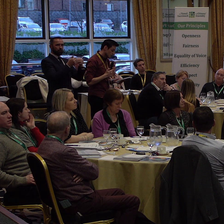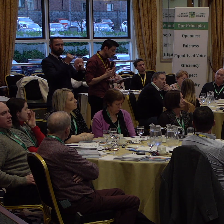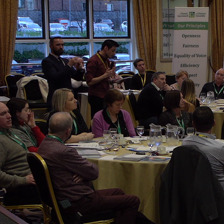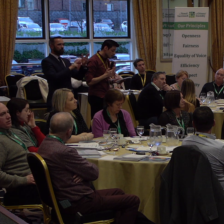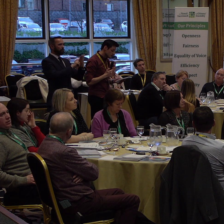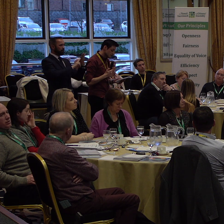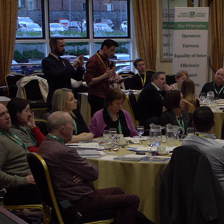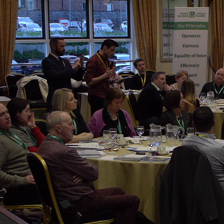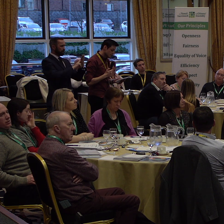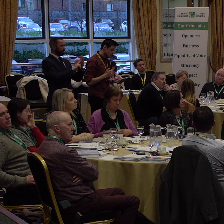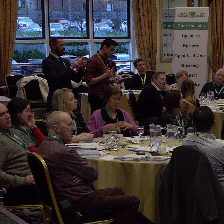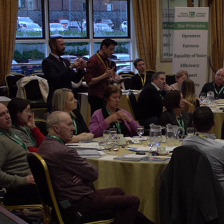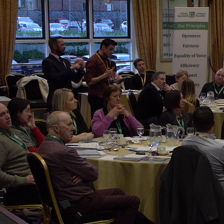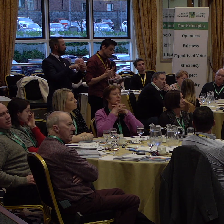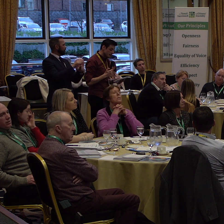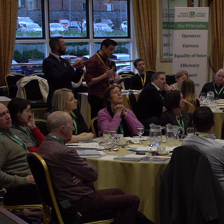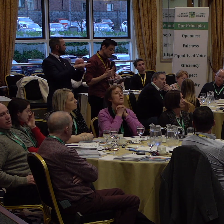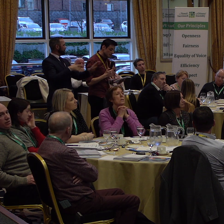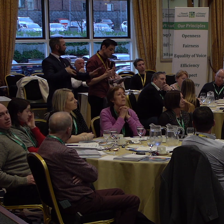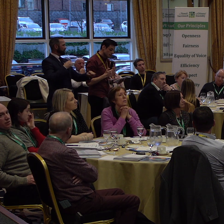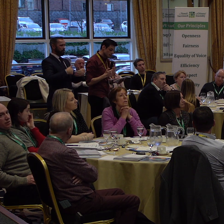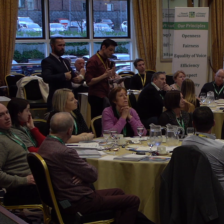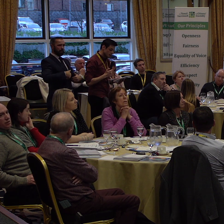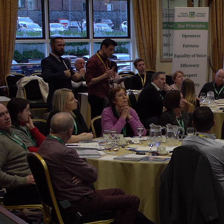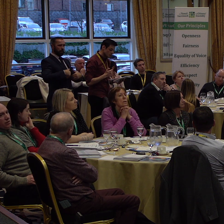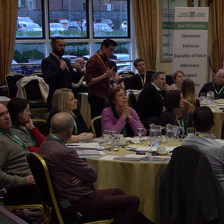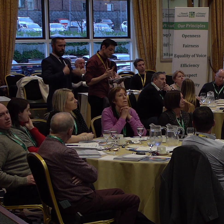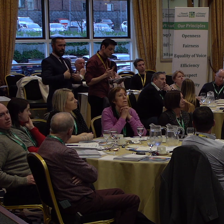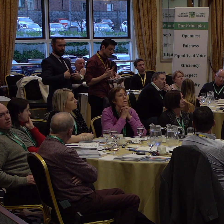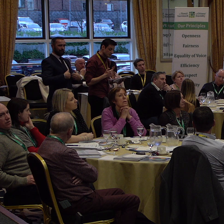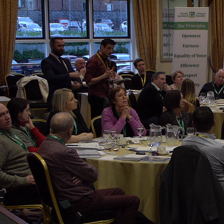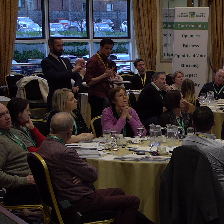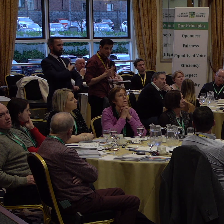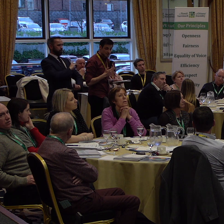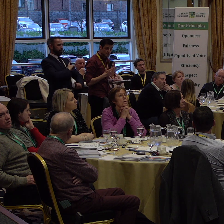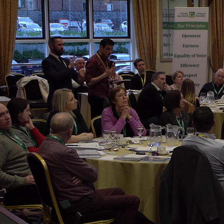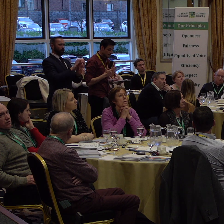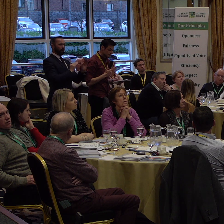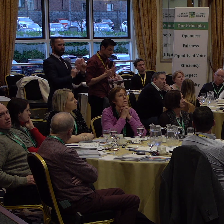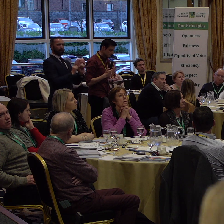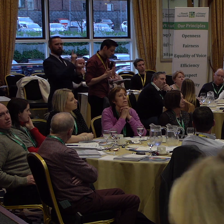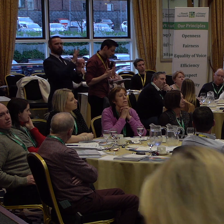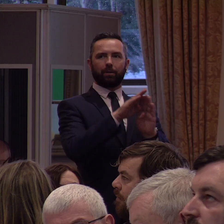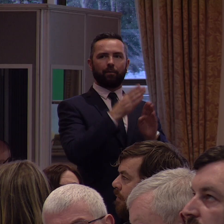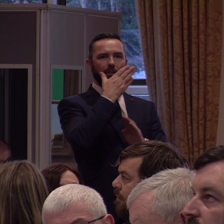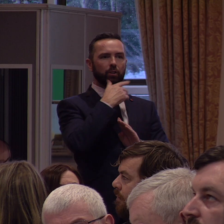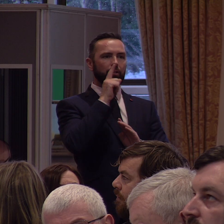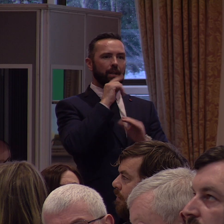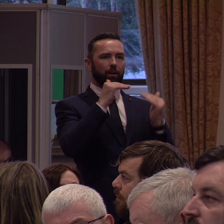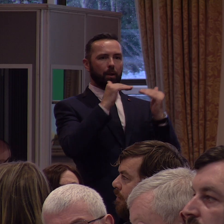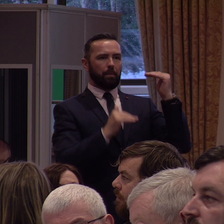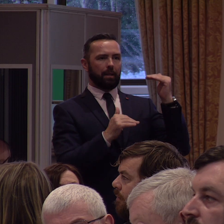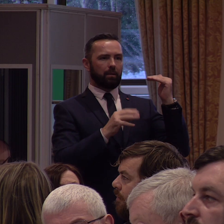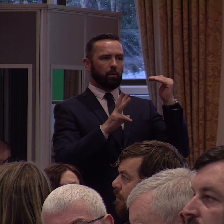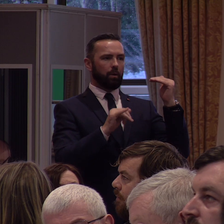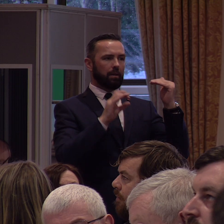And overall, the table felt that men are the big winners in the recent improvement of the gender imbalance. Examples were given